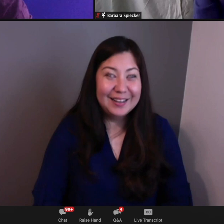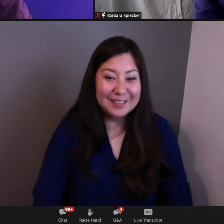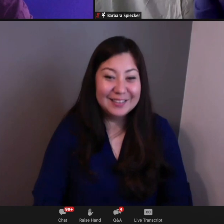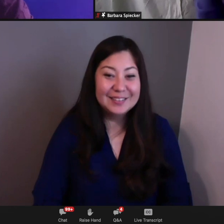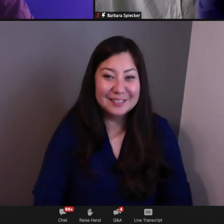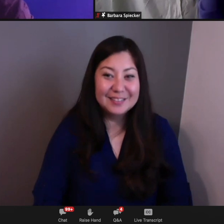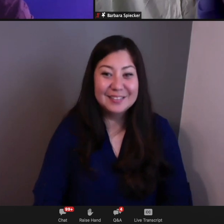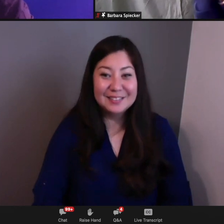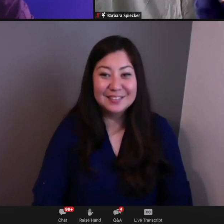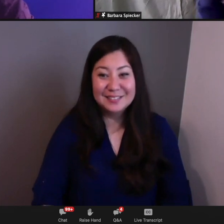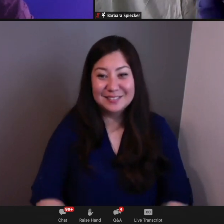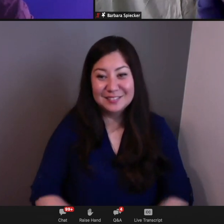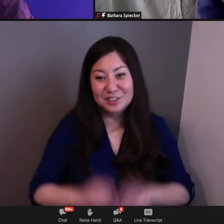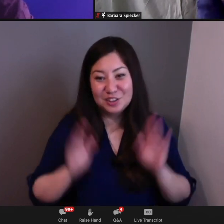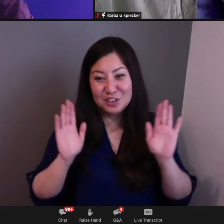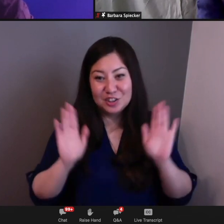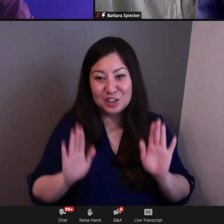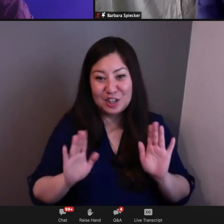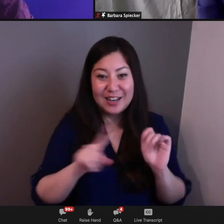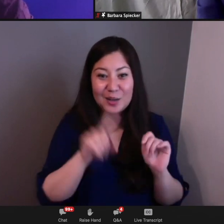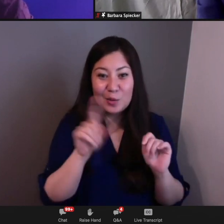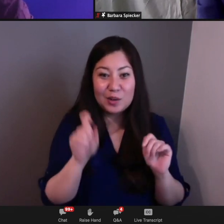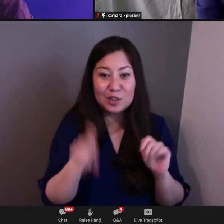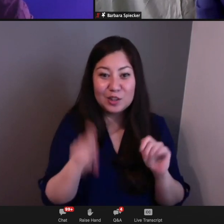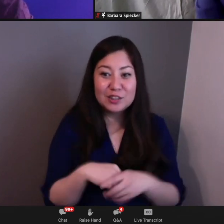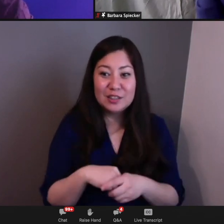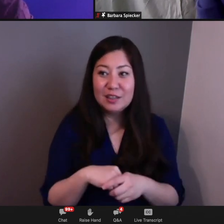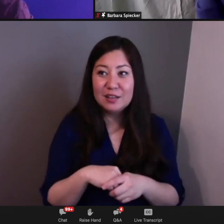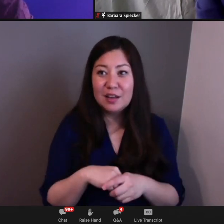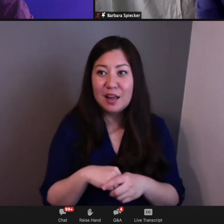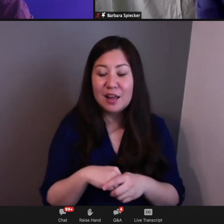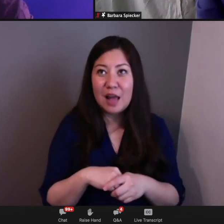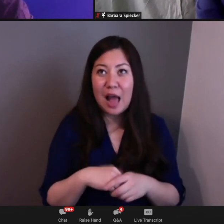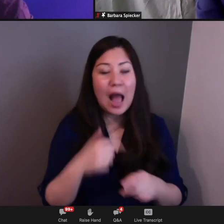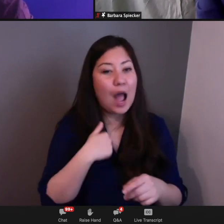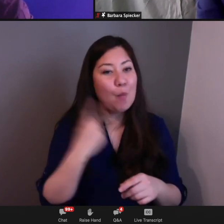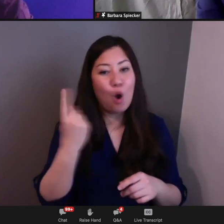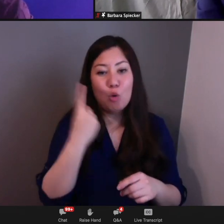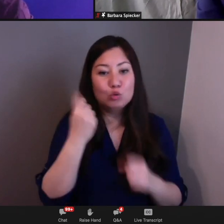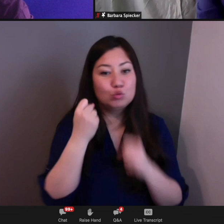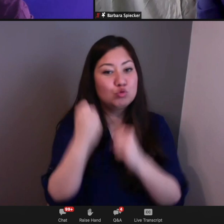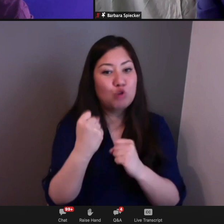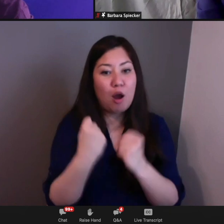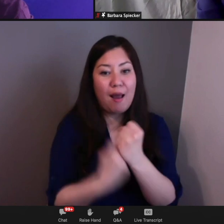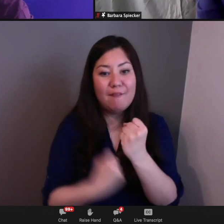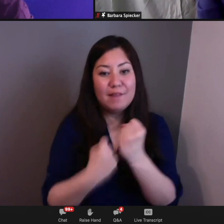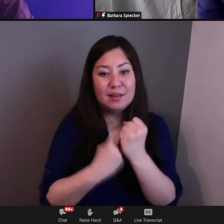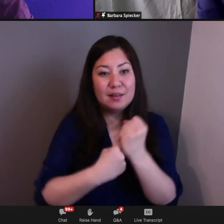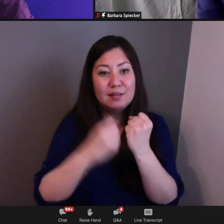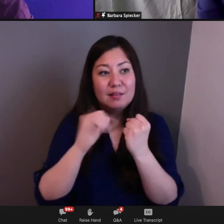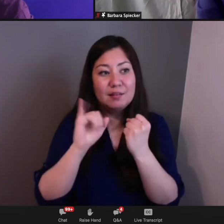it out through the hard part together. Thank you. Last question.